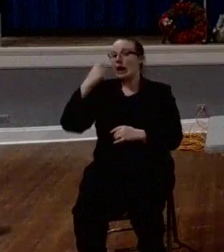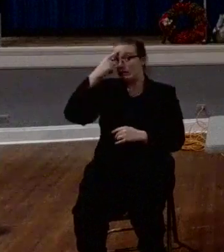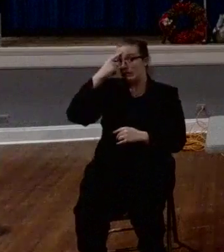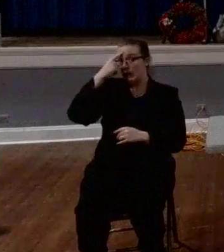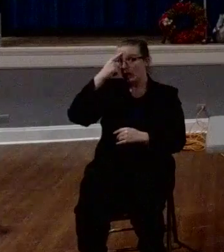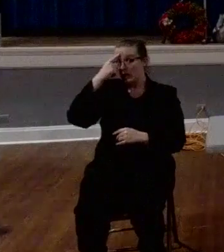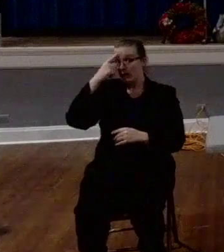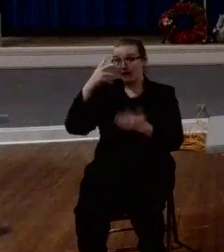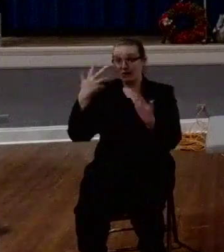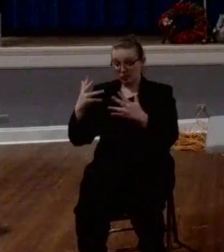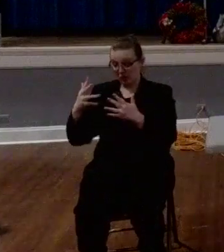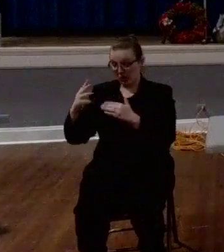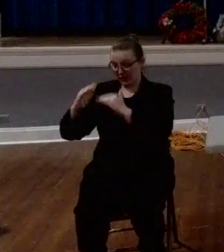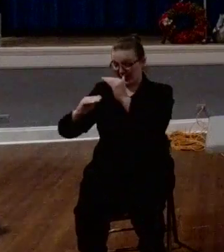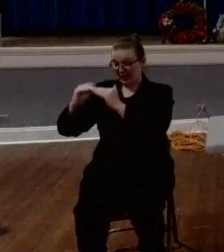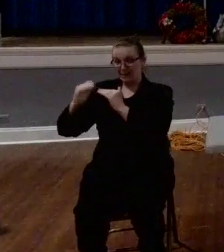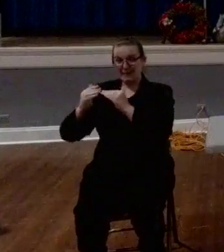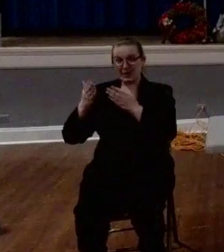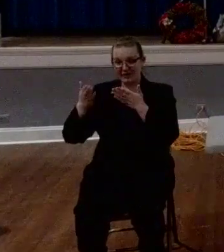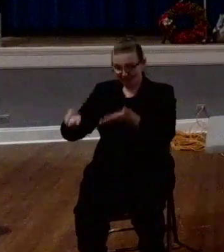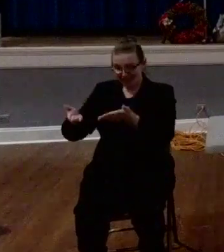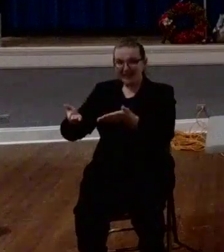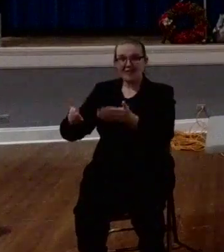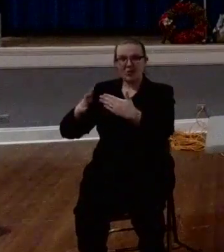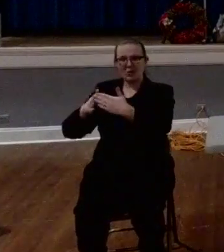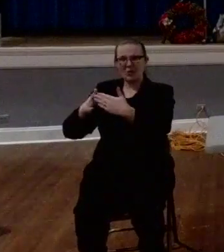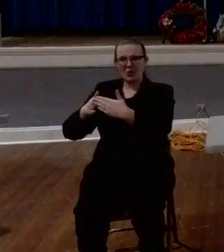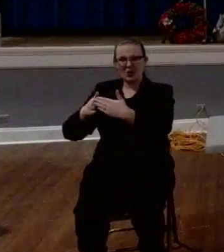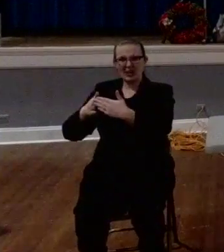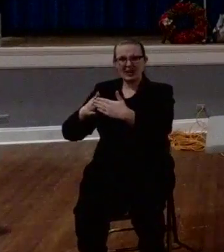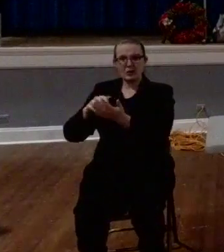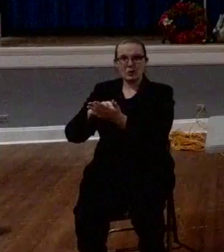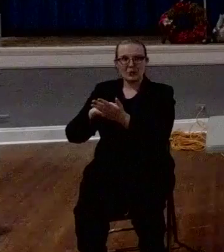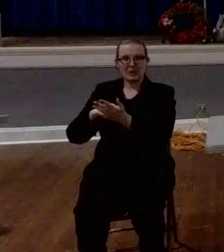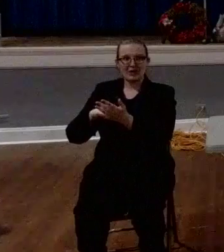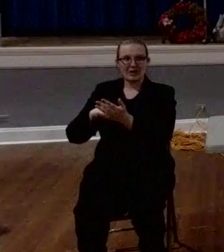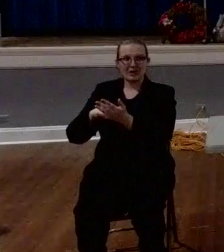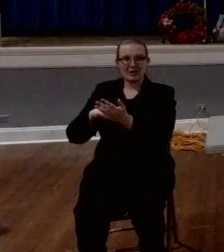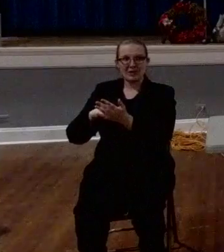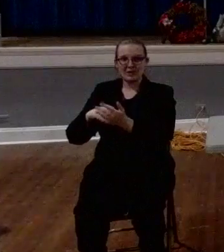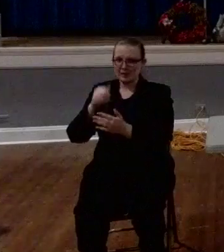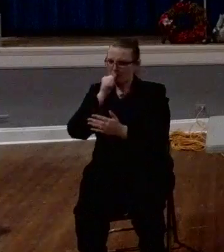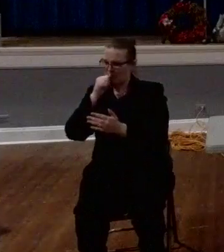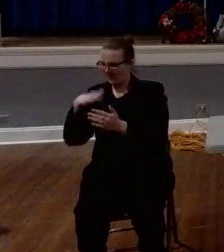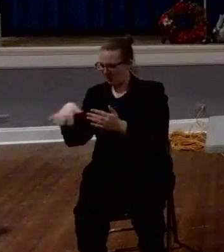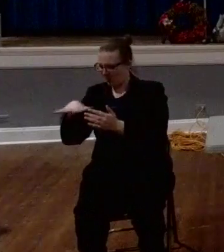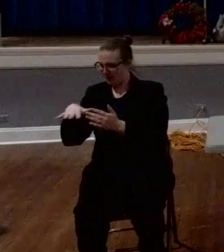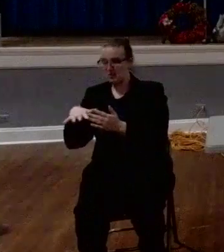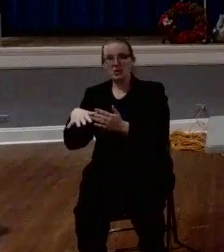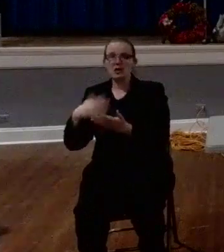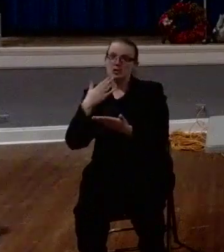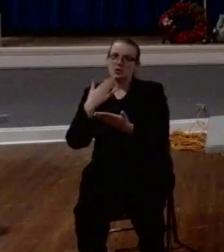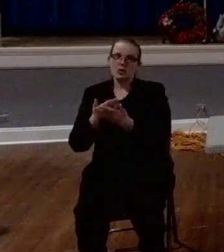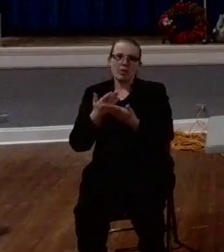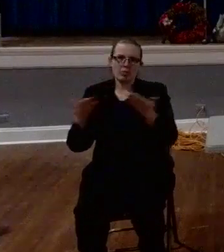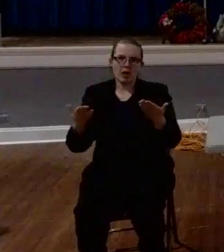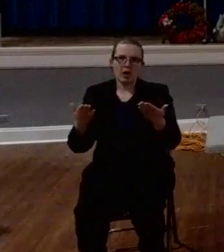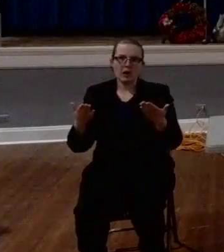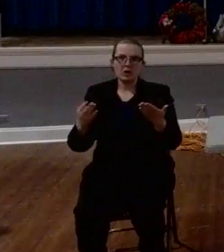a built amenity in that corner to hold that weak corner between the other private park property is a really good move. It